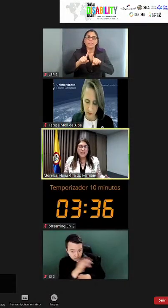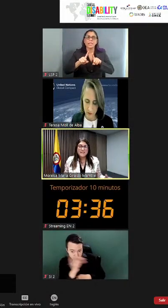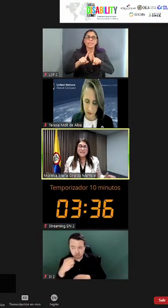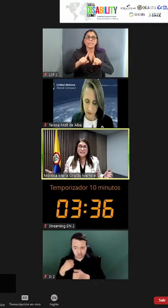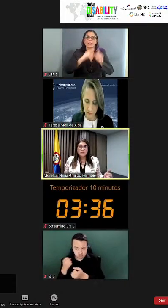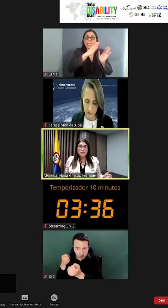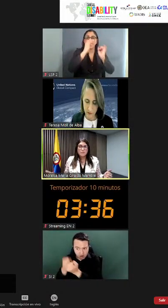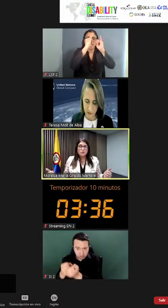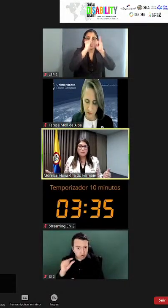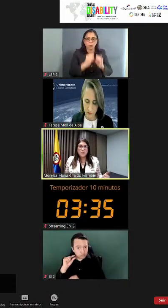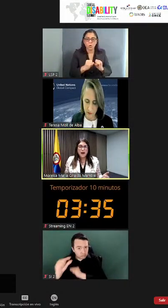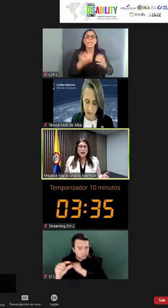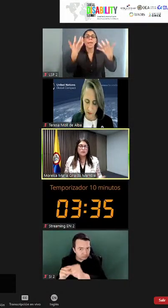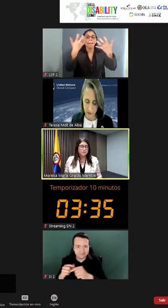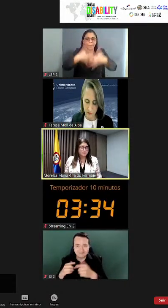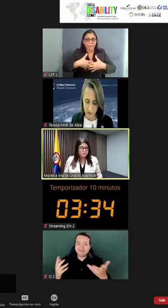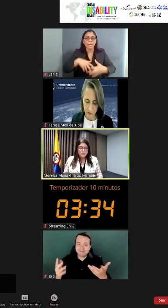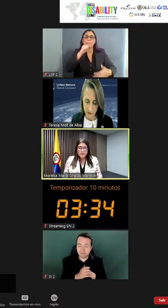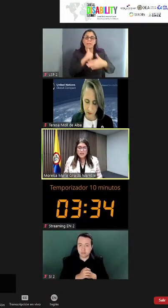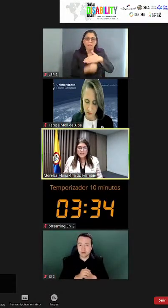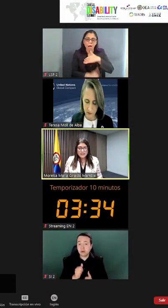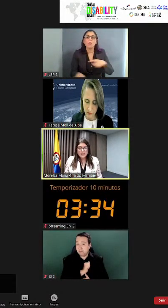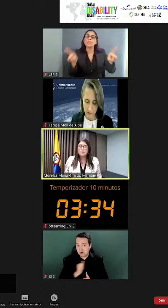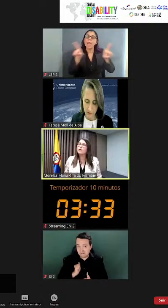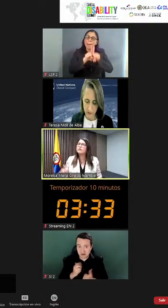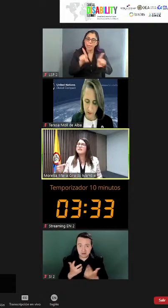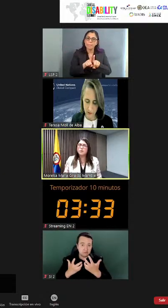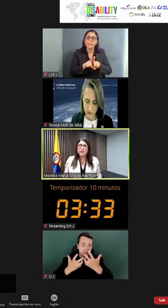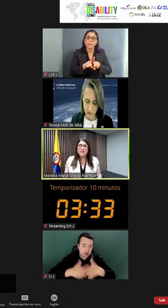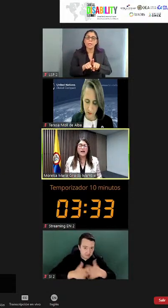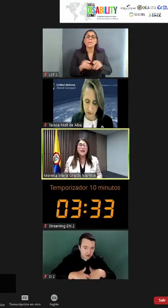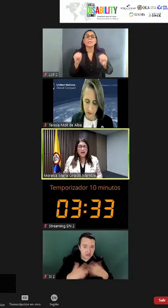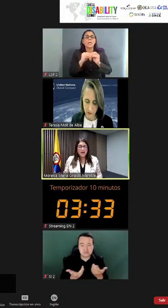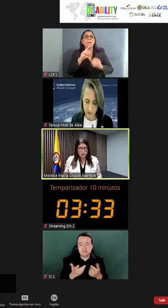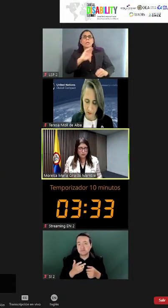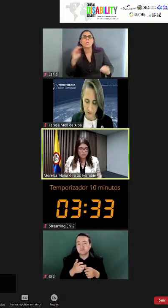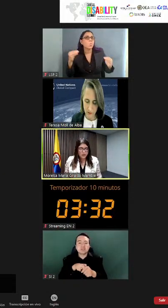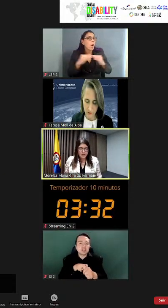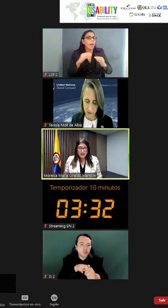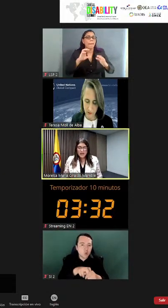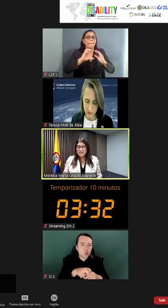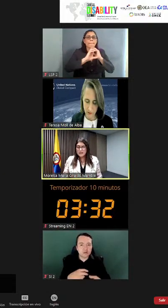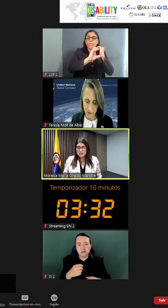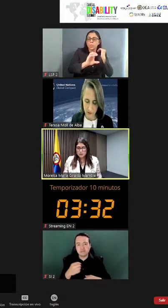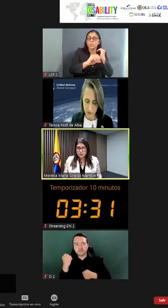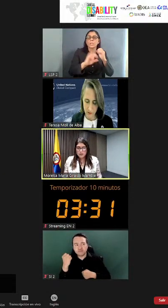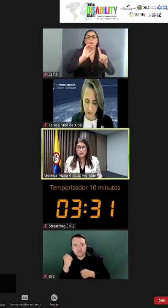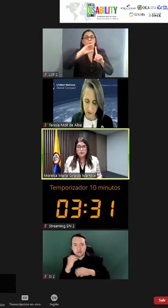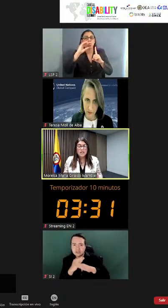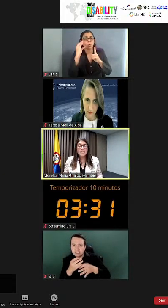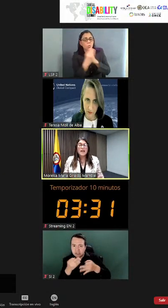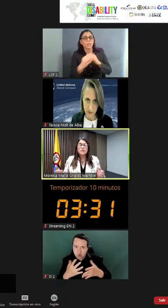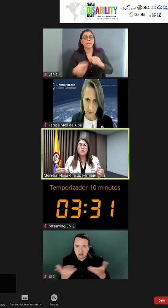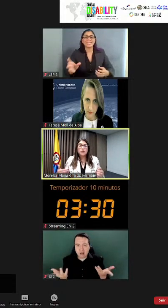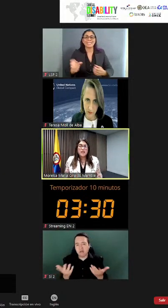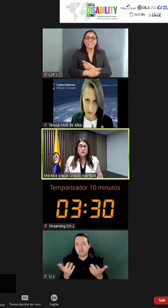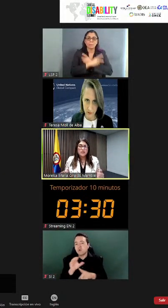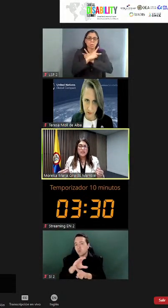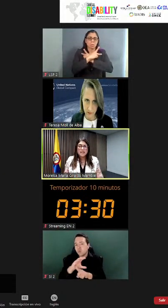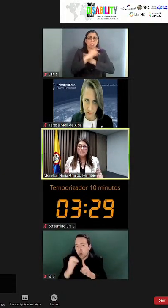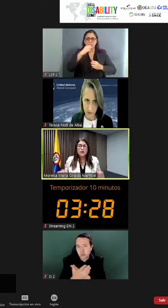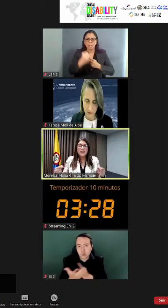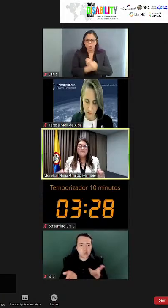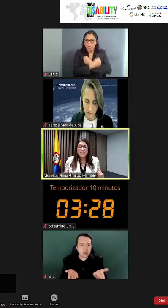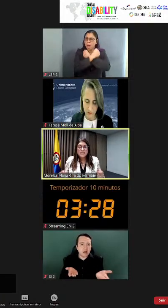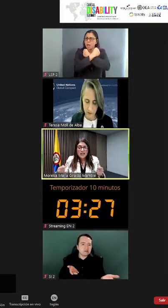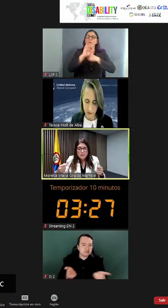different sectors of the private companies and guilds whether transportation security culture public